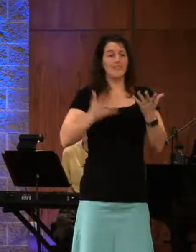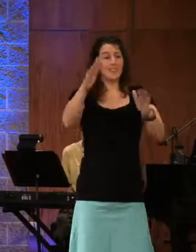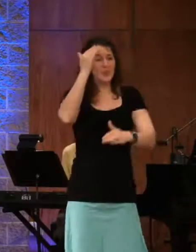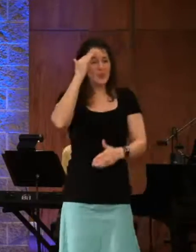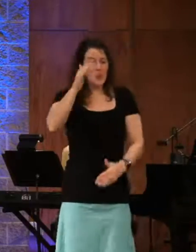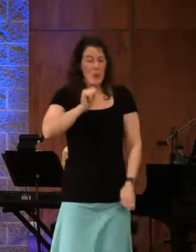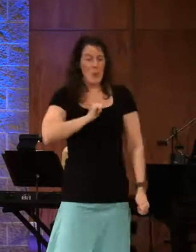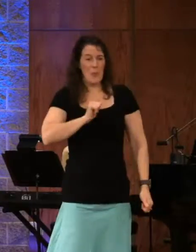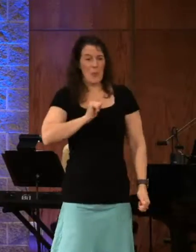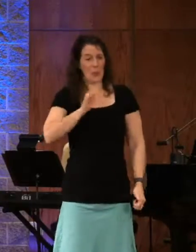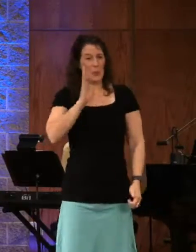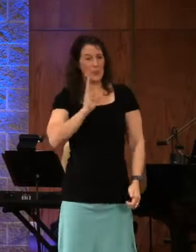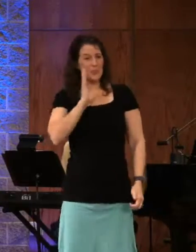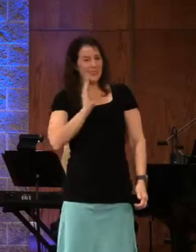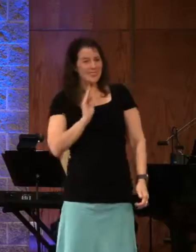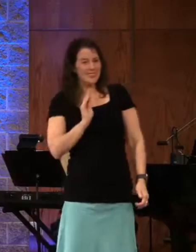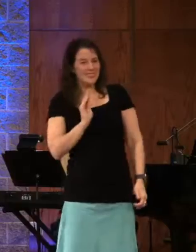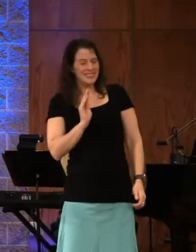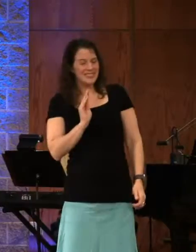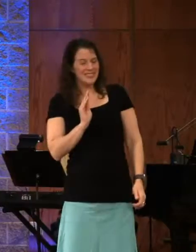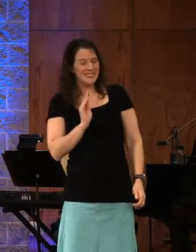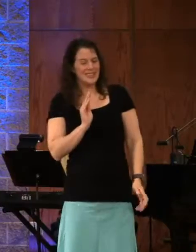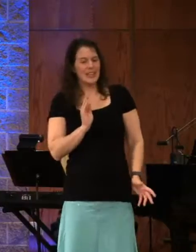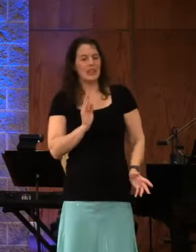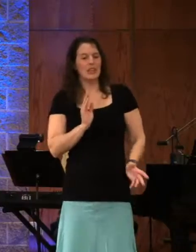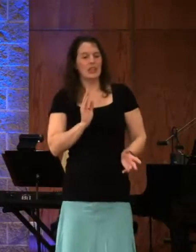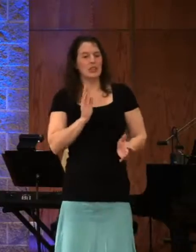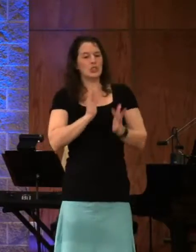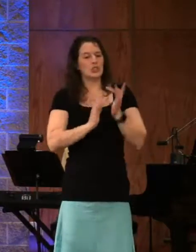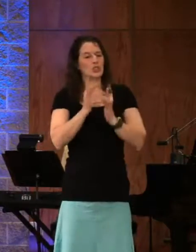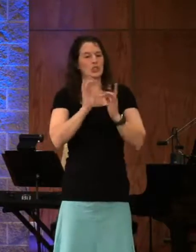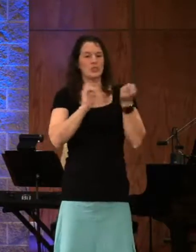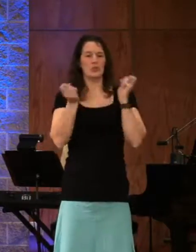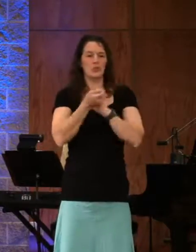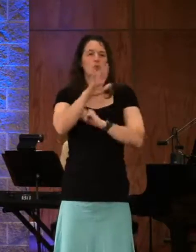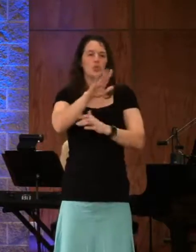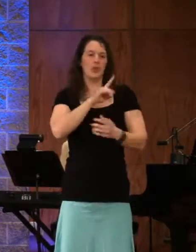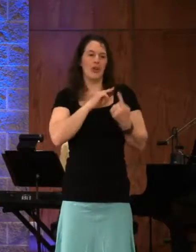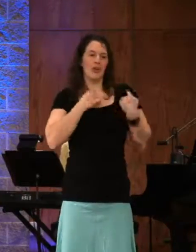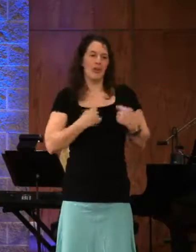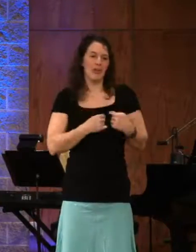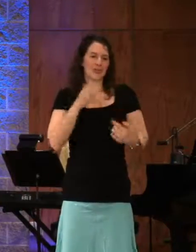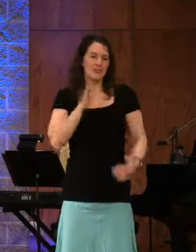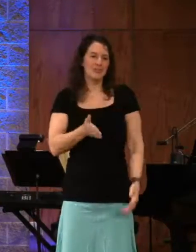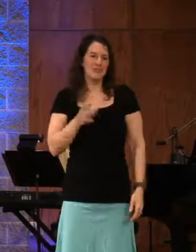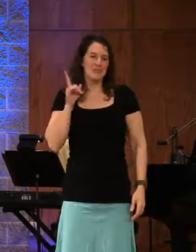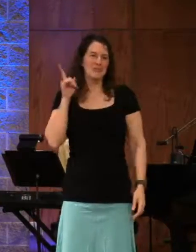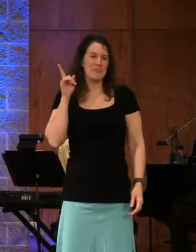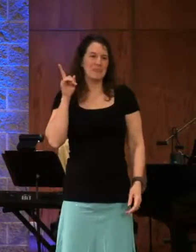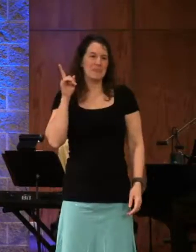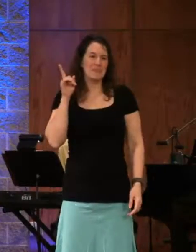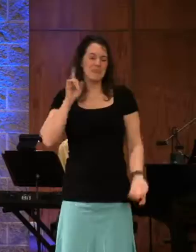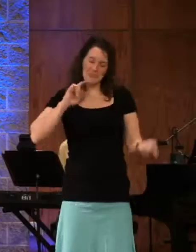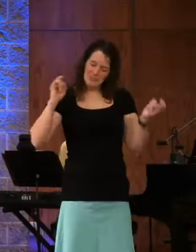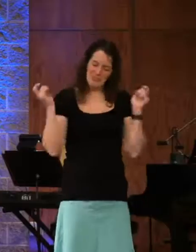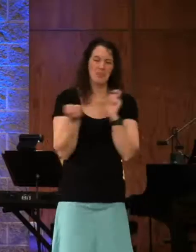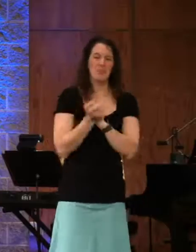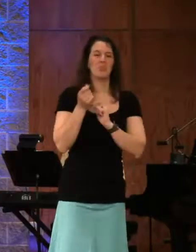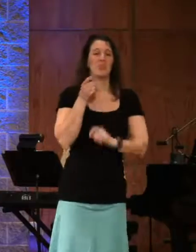this from my own personal experience, Jesus will change your heart. Jesus will change